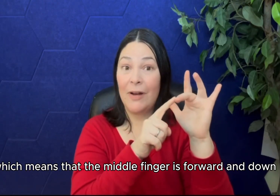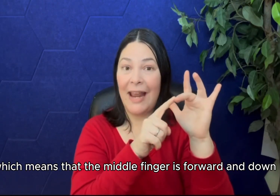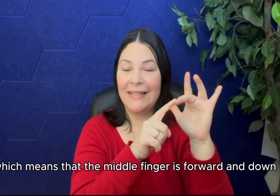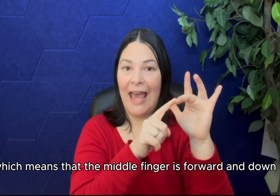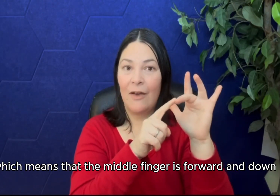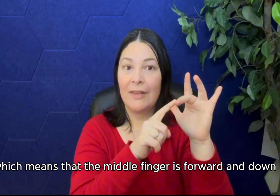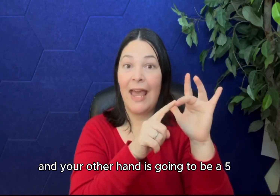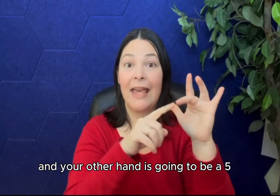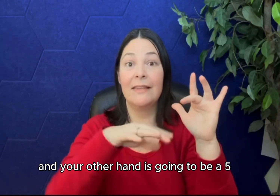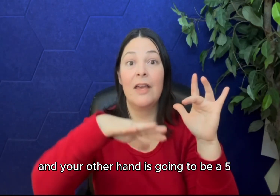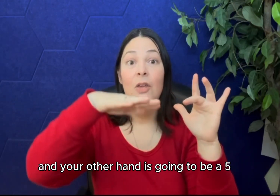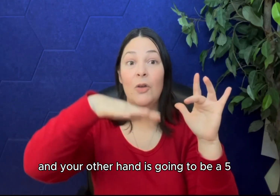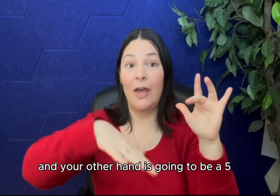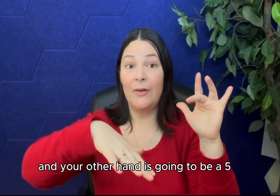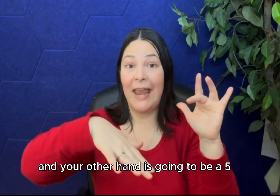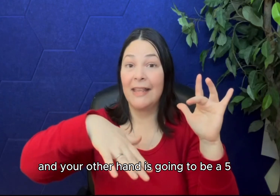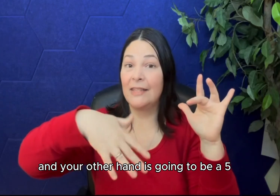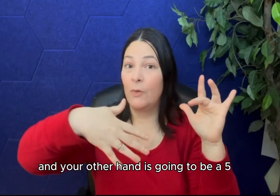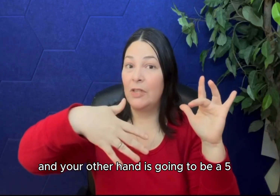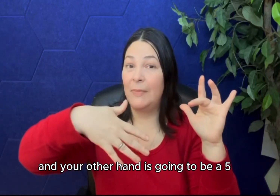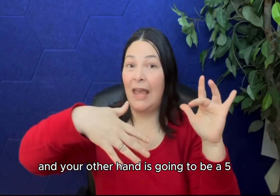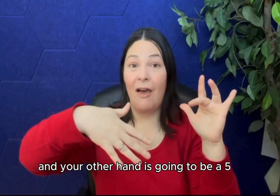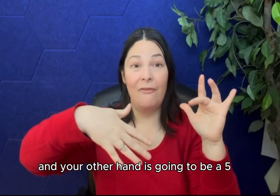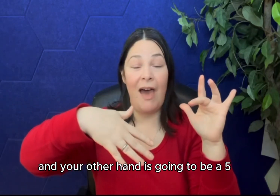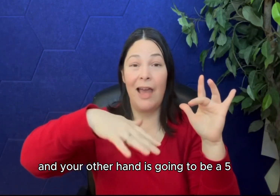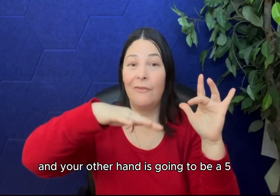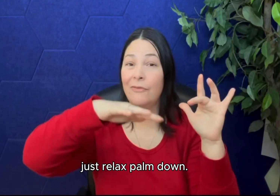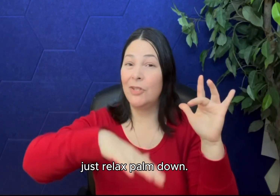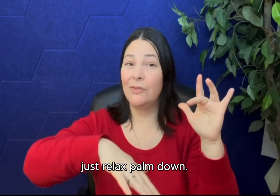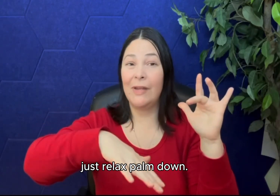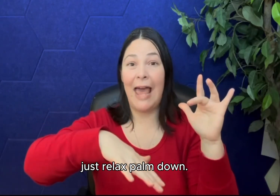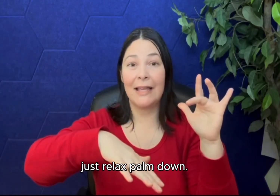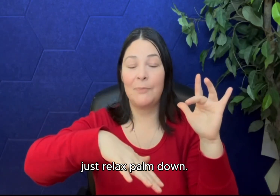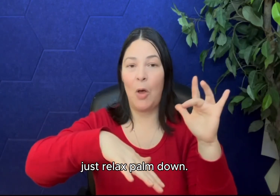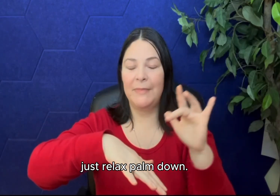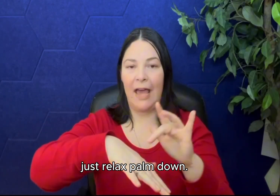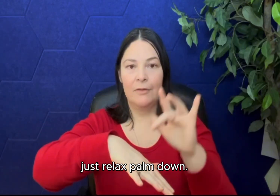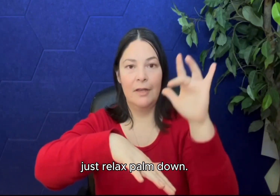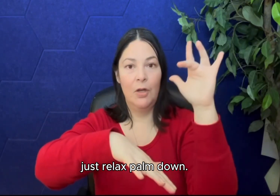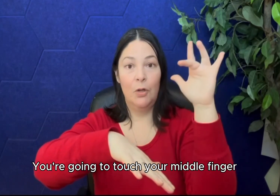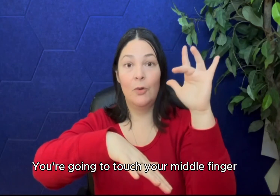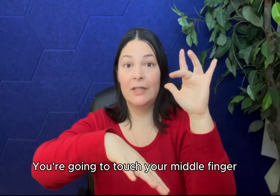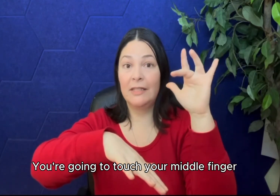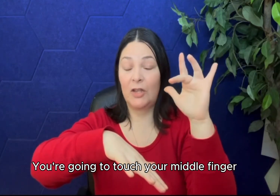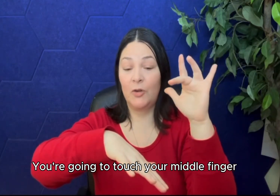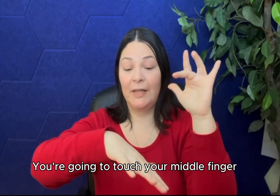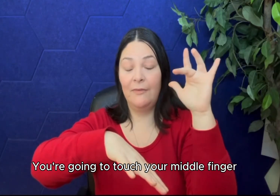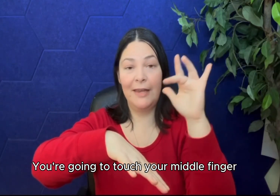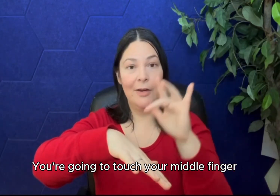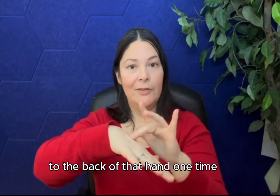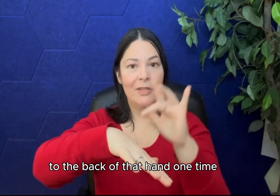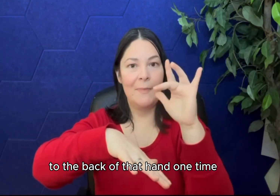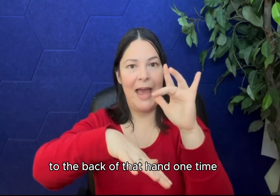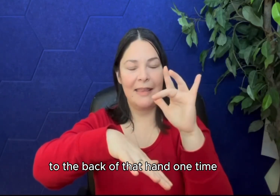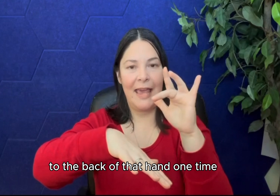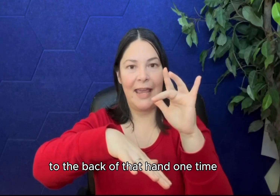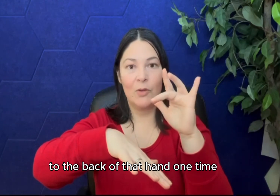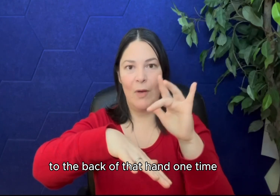and down, and your other hand is going to be a 5, just relaxed, palm down. You're going to touch your middle finger to the back of that hand one